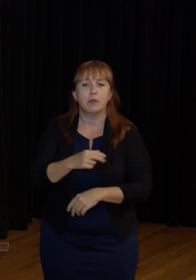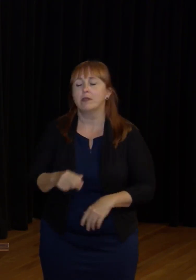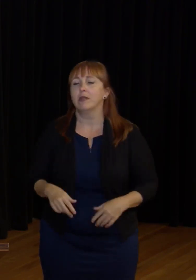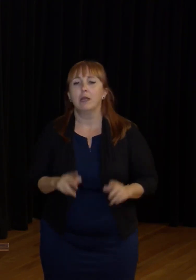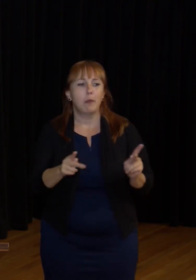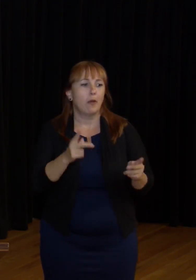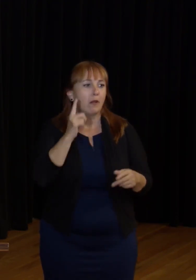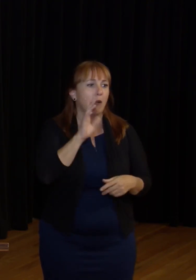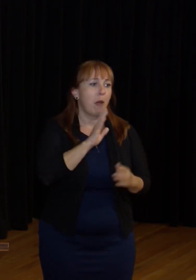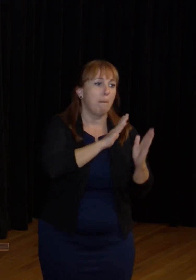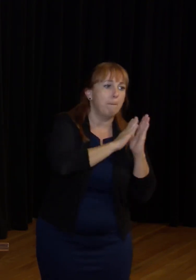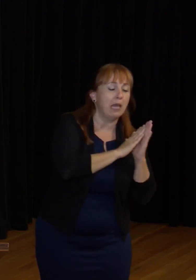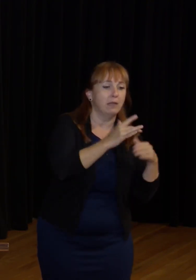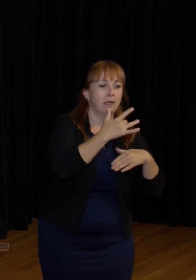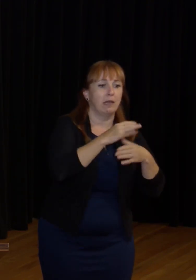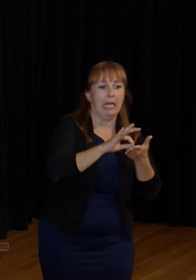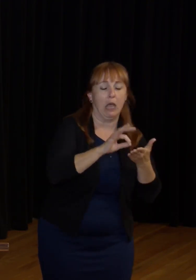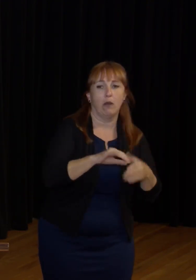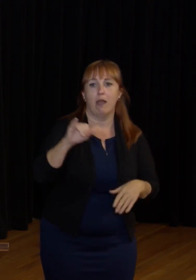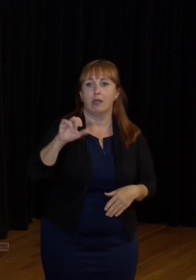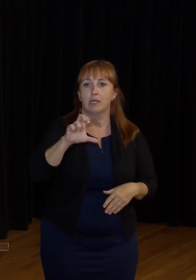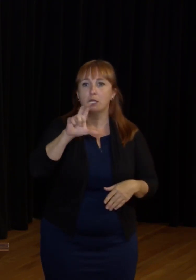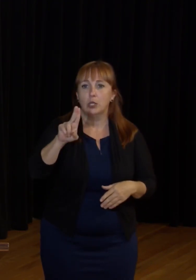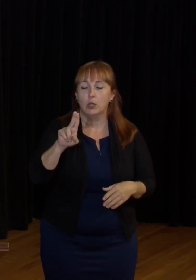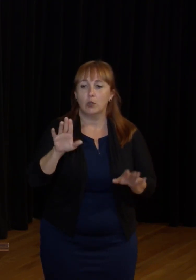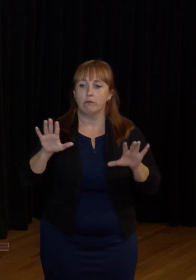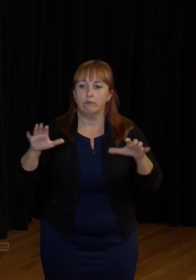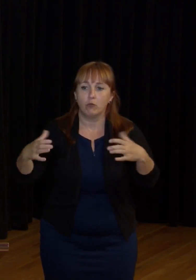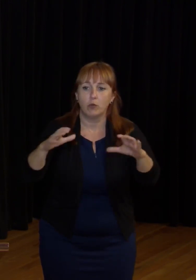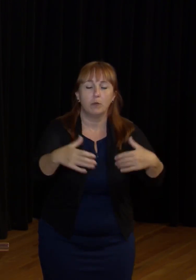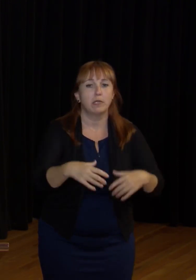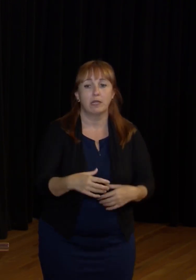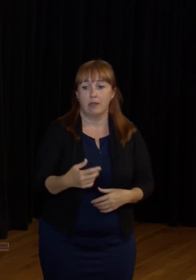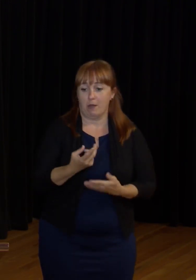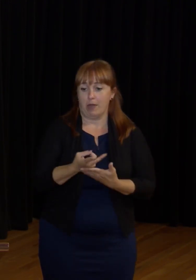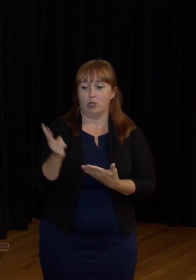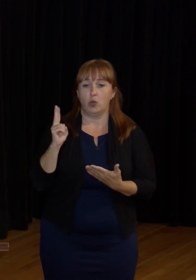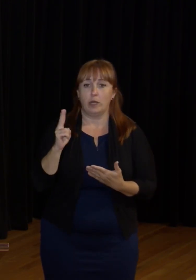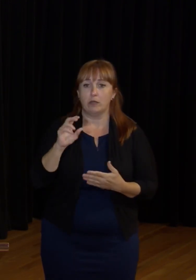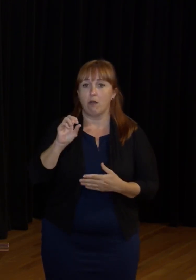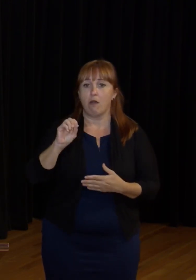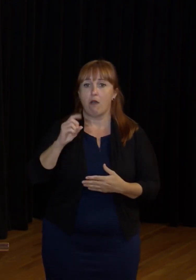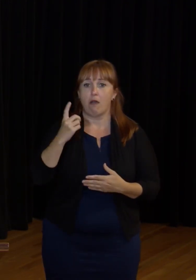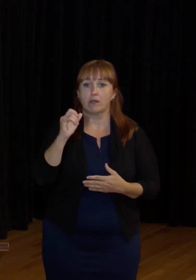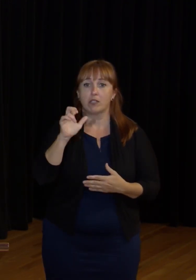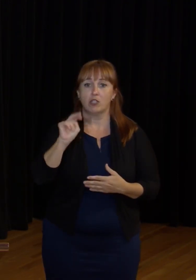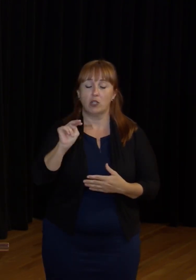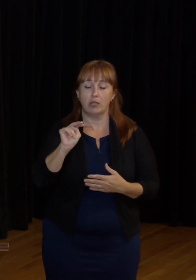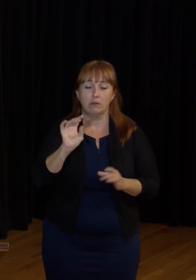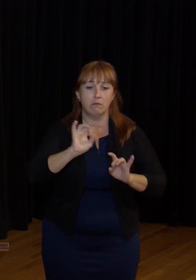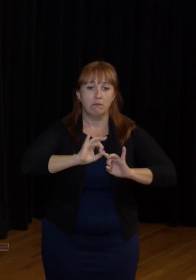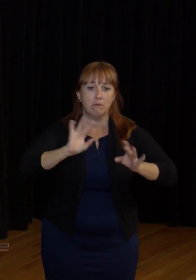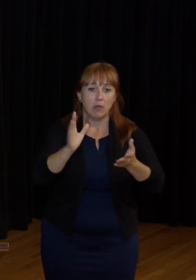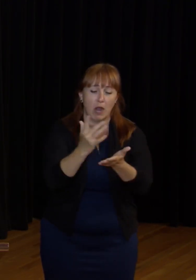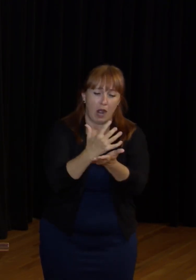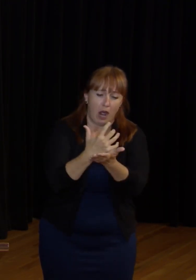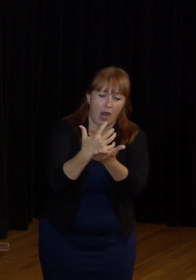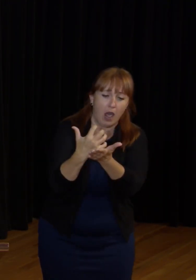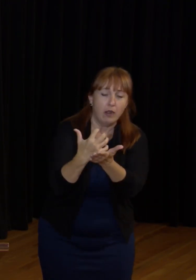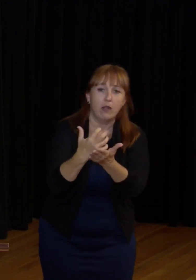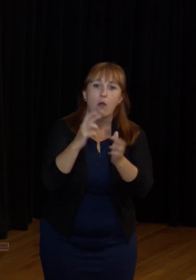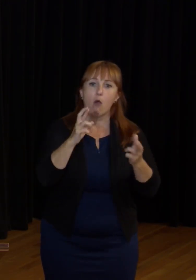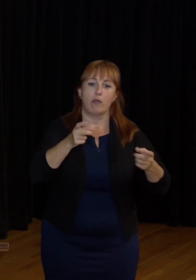things. They talk about hospital beds. They talk about ICU units. A couple of weeks ago, we had an oxygen crisis, which I think hopefully we've handled. But really what's